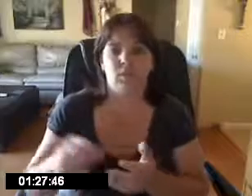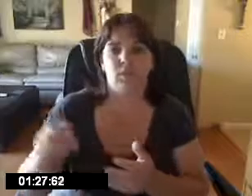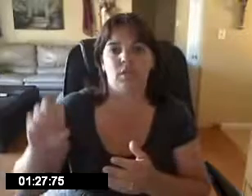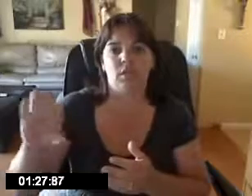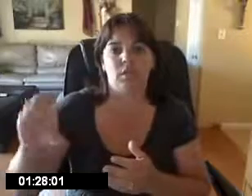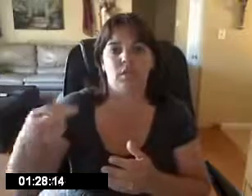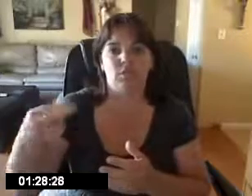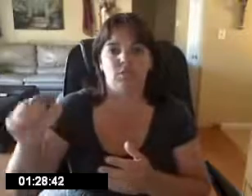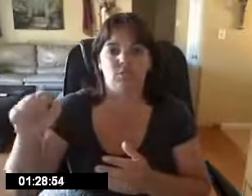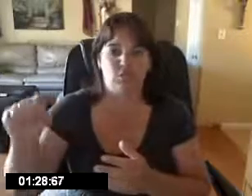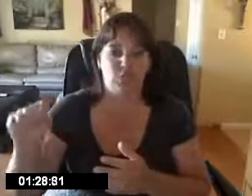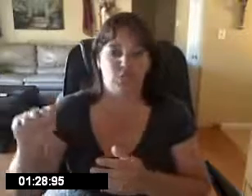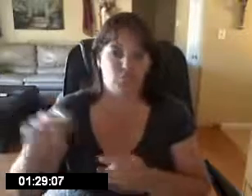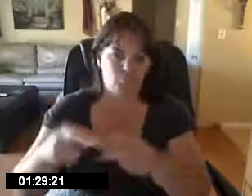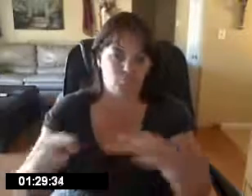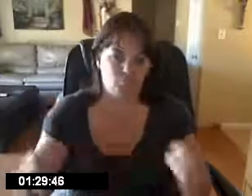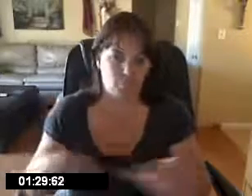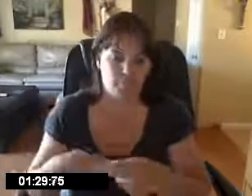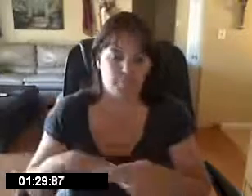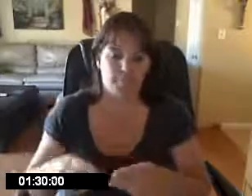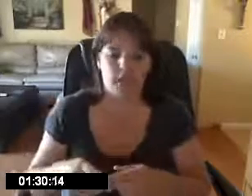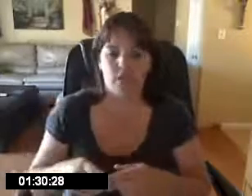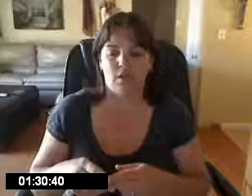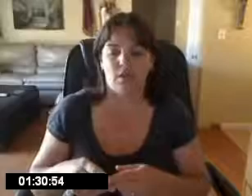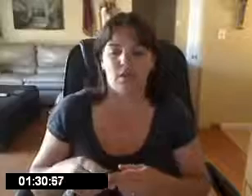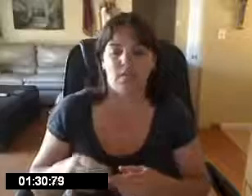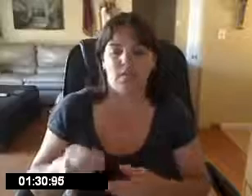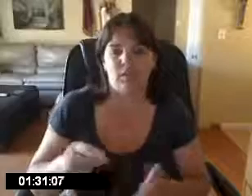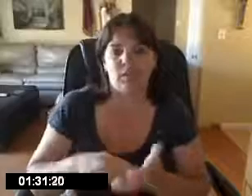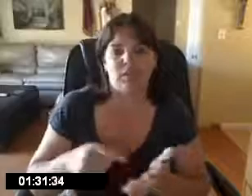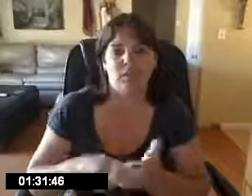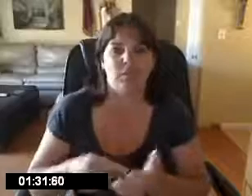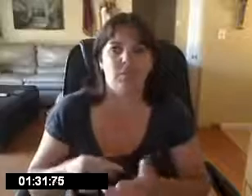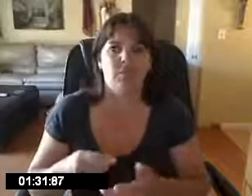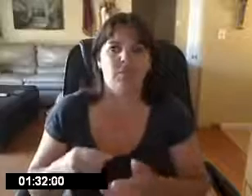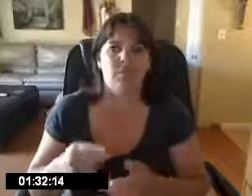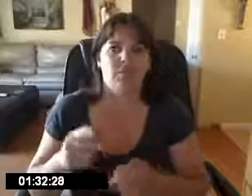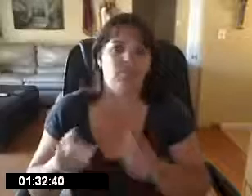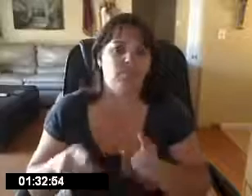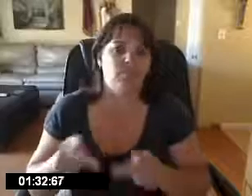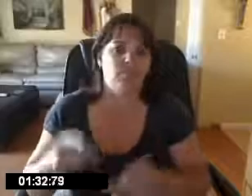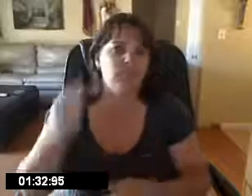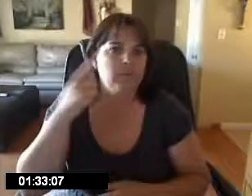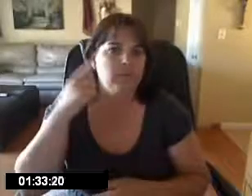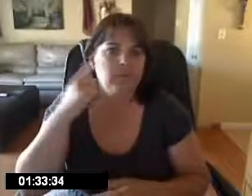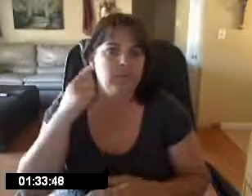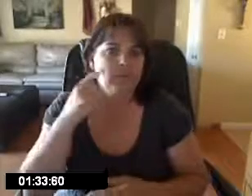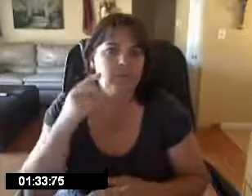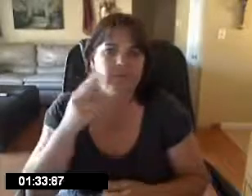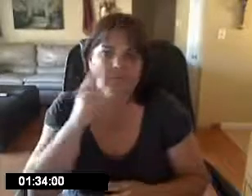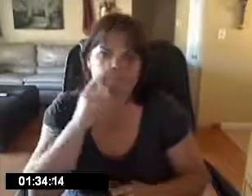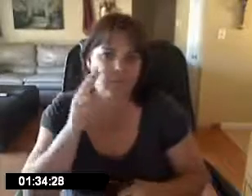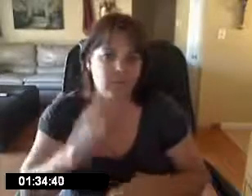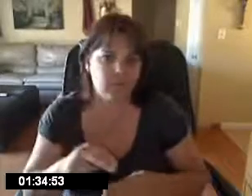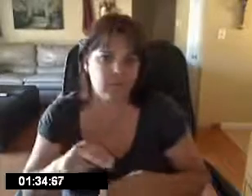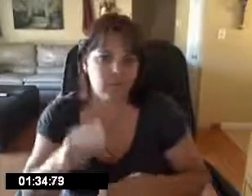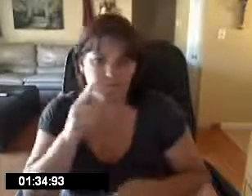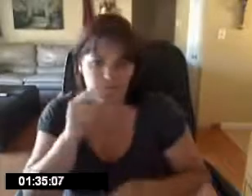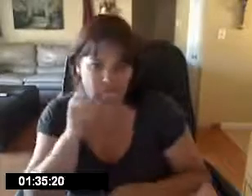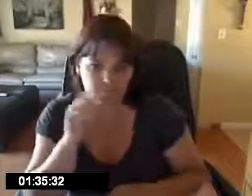being funny and they send you a little message and you misunderstand the intent and you think they're being mean when they thought they were being